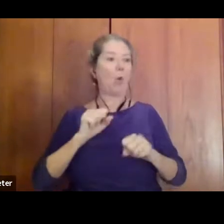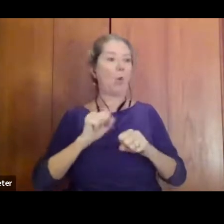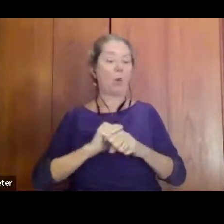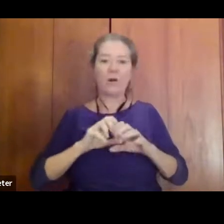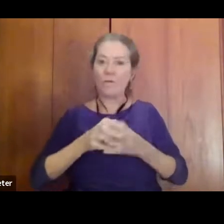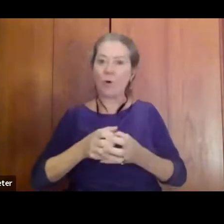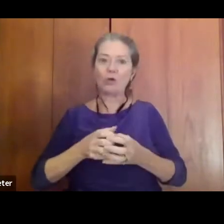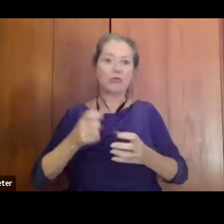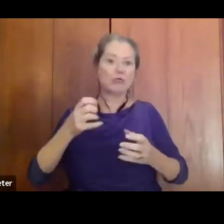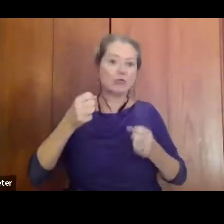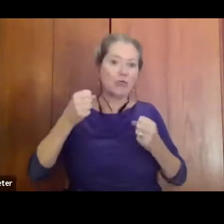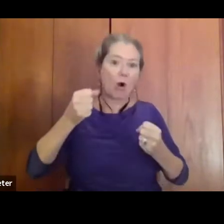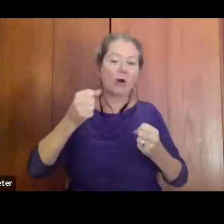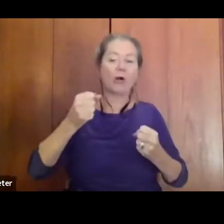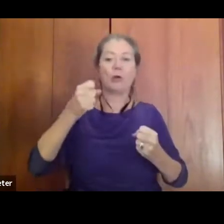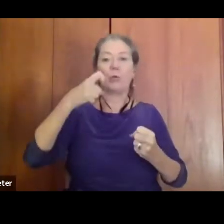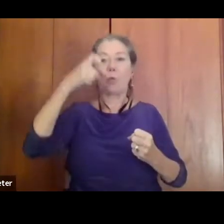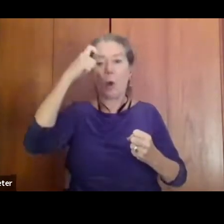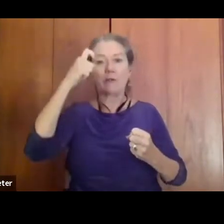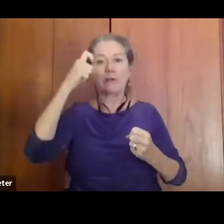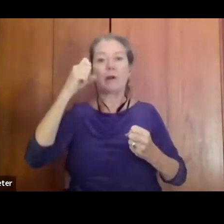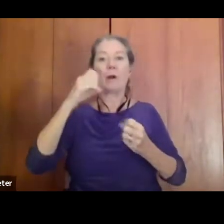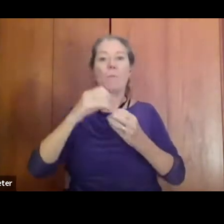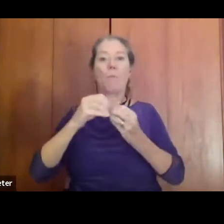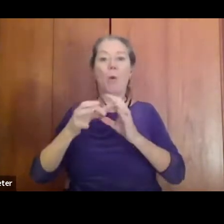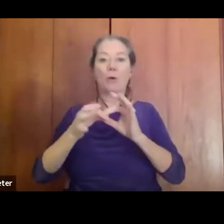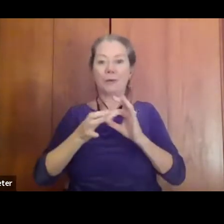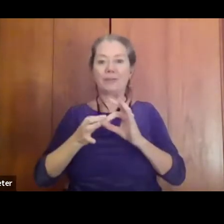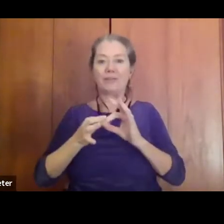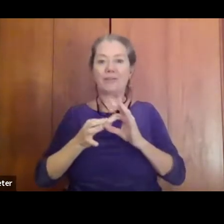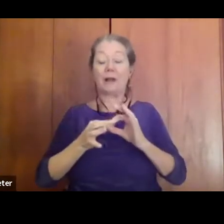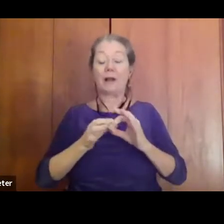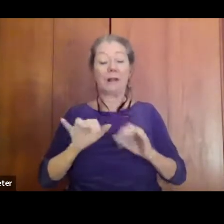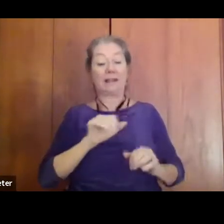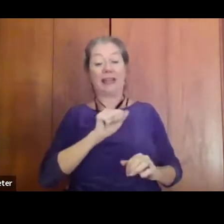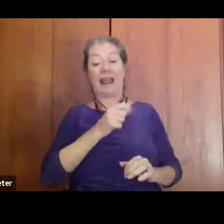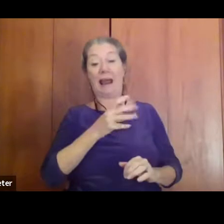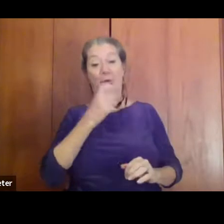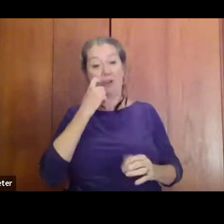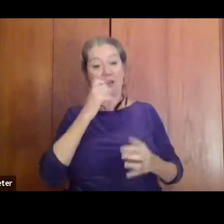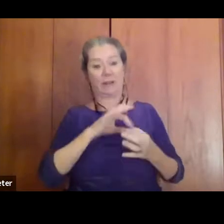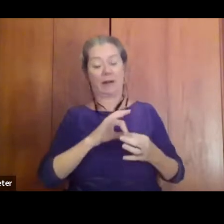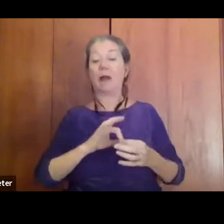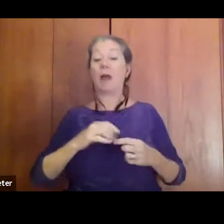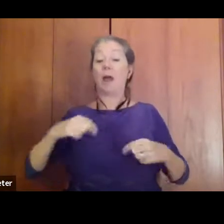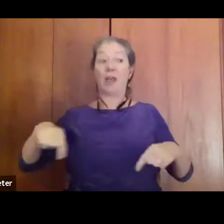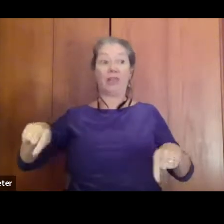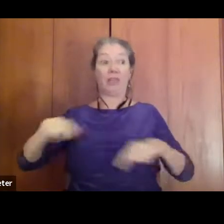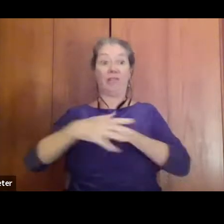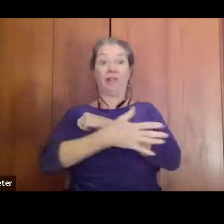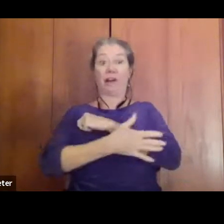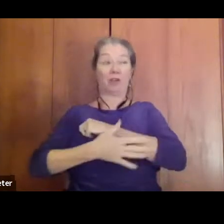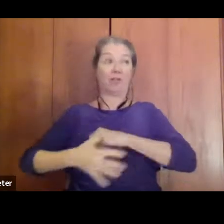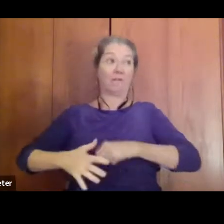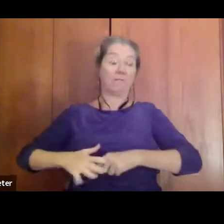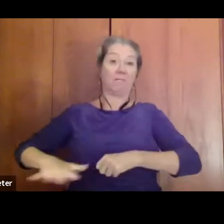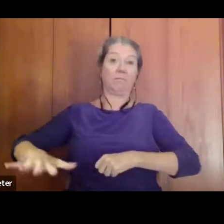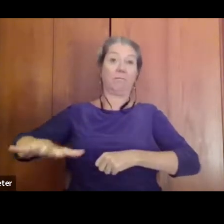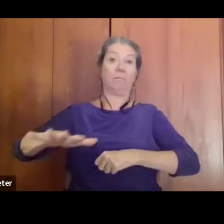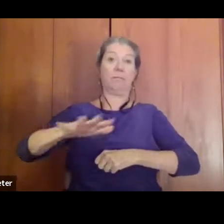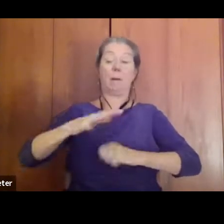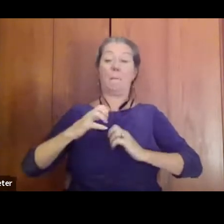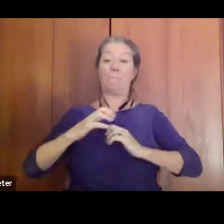more cohesive. As the Admiral said, we are a nation of immigrants, and as